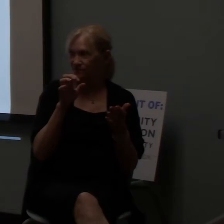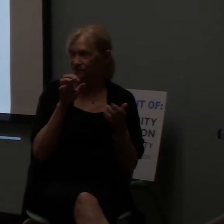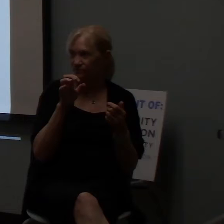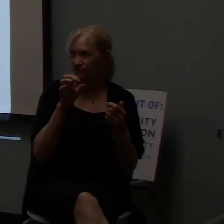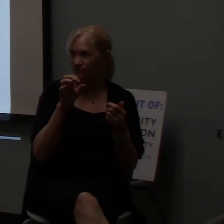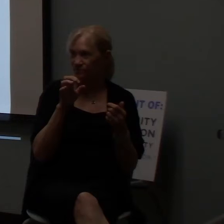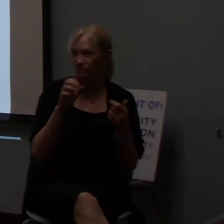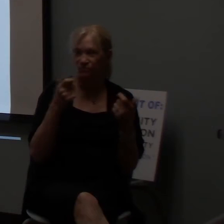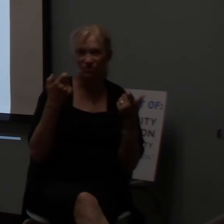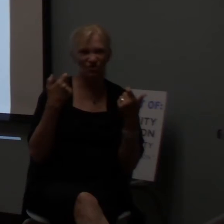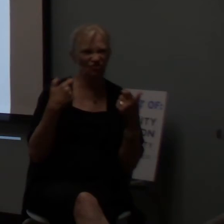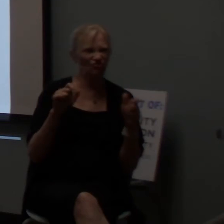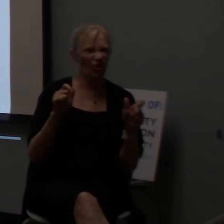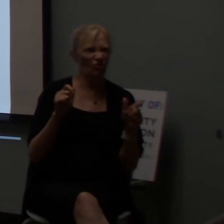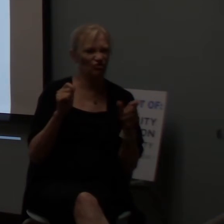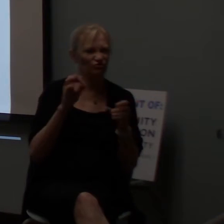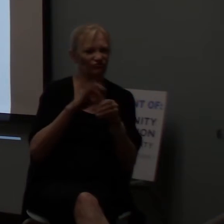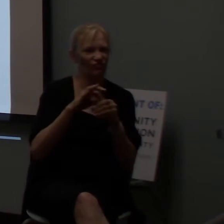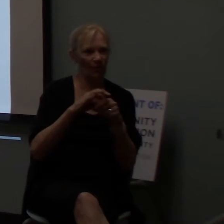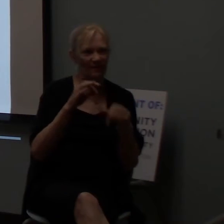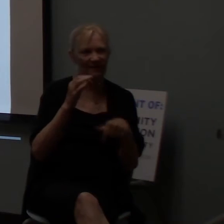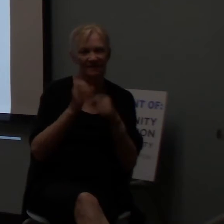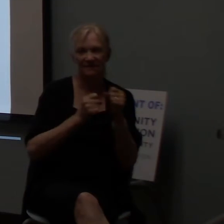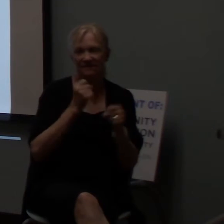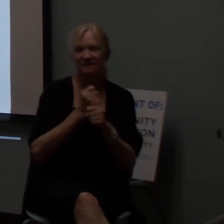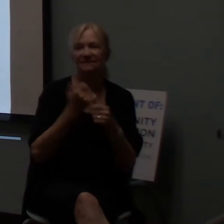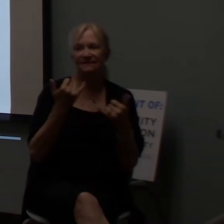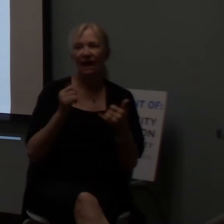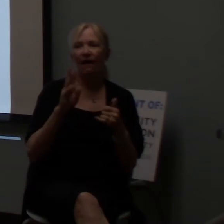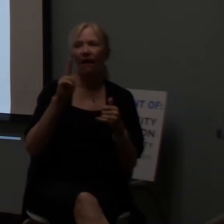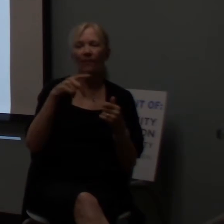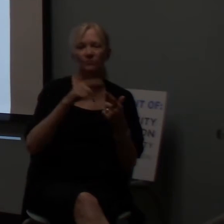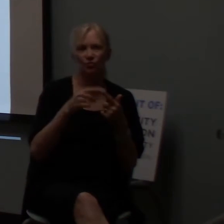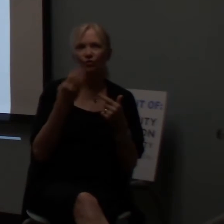larger turnout this year for the Secretary of State, so we're up to